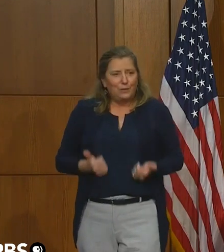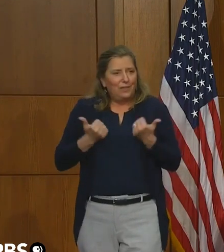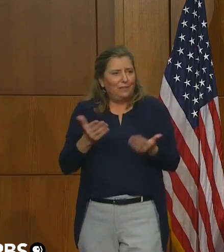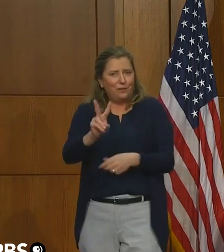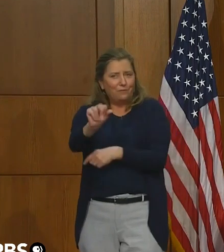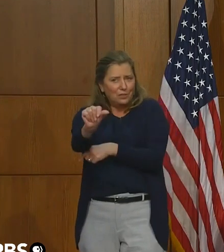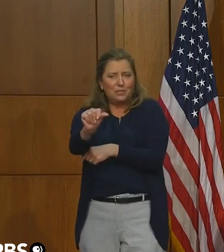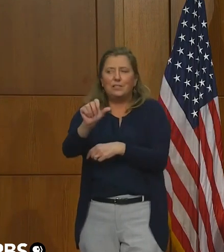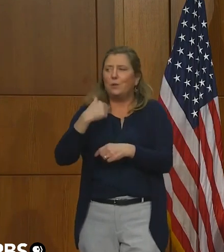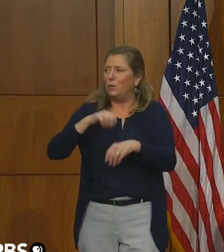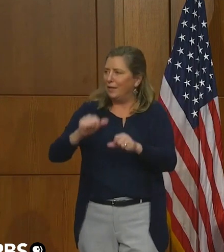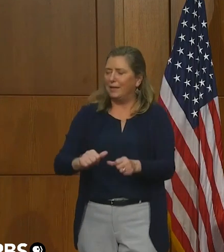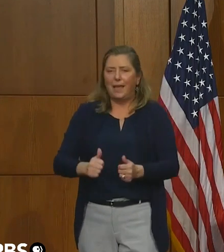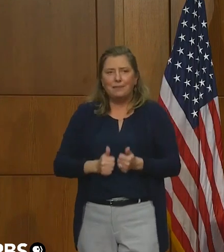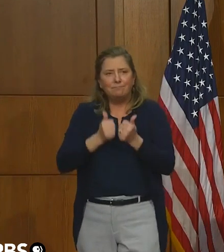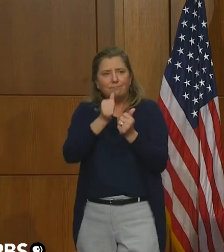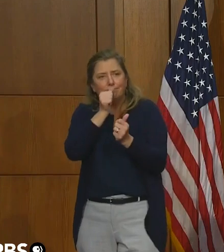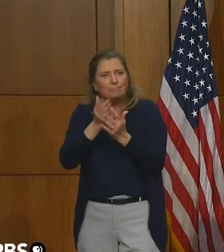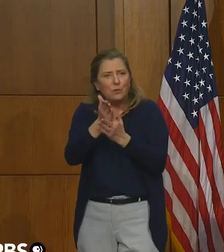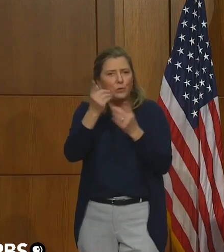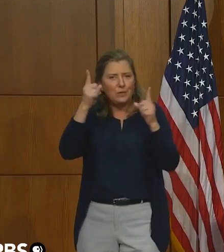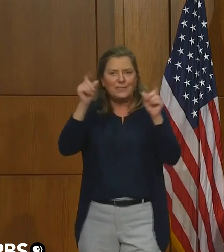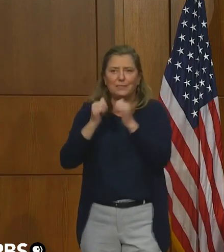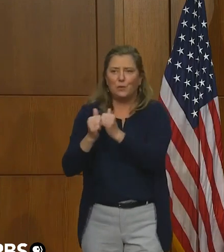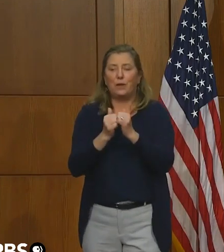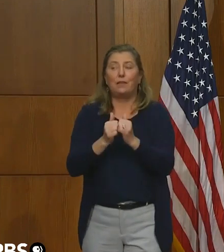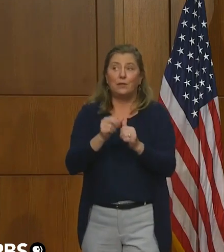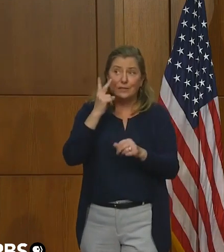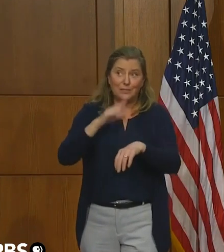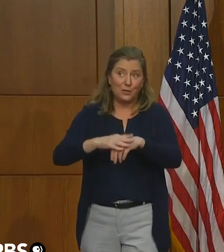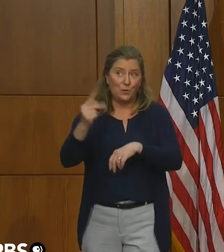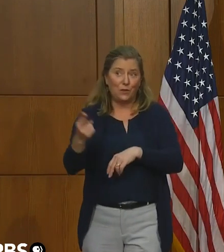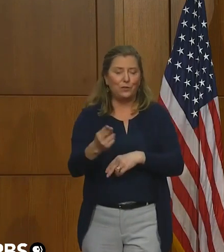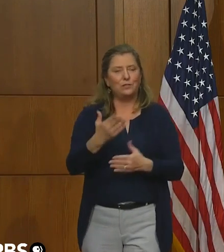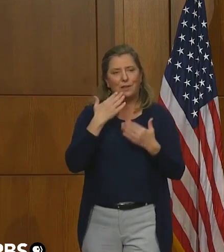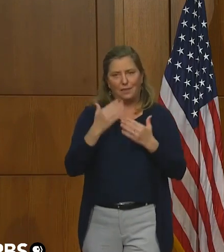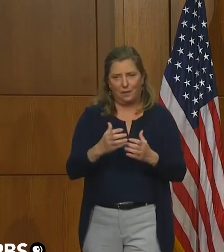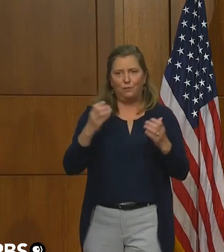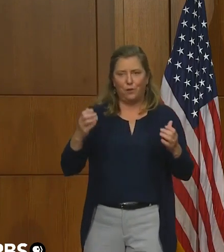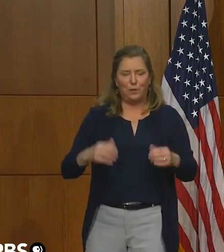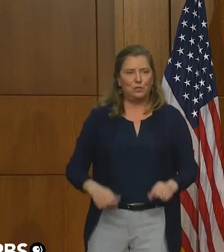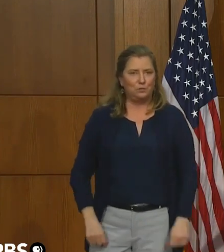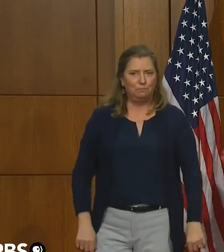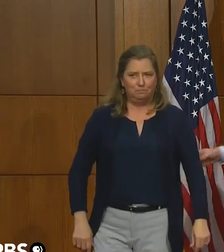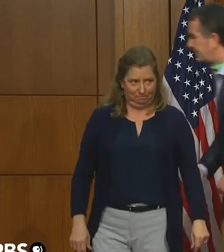through this together, and I will look forward to seeing you all on Thursday. Thank you very much.